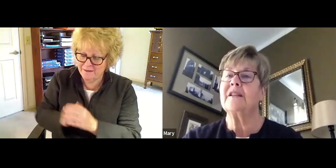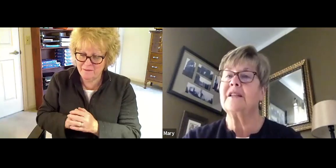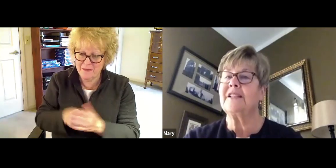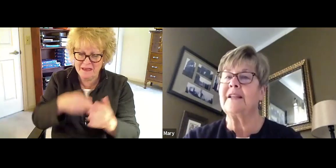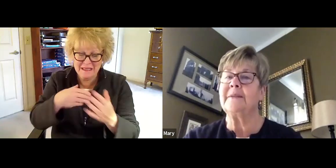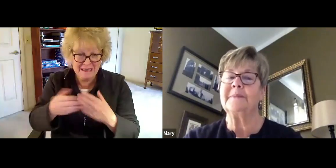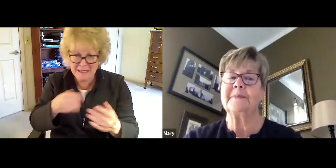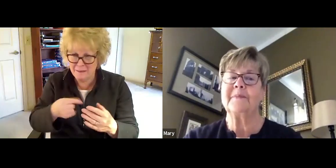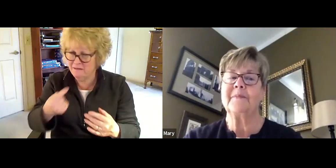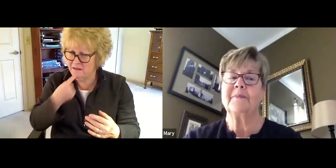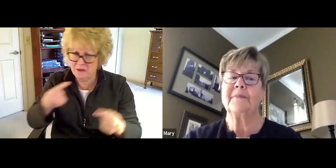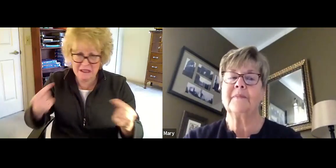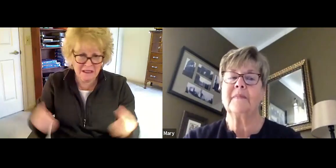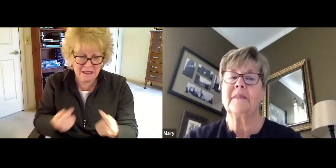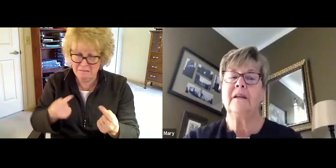serious the sin.